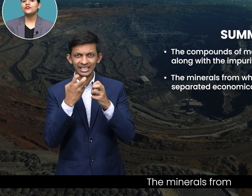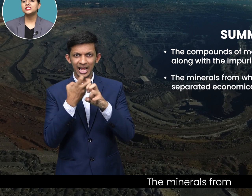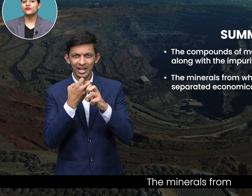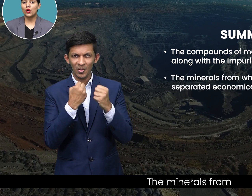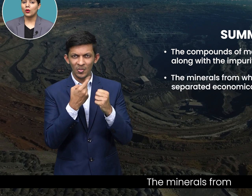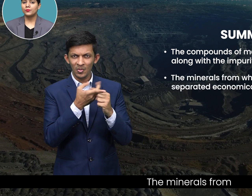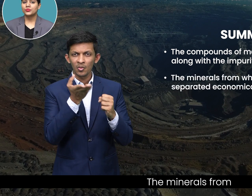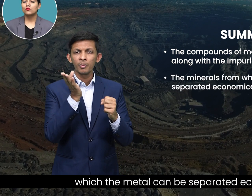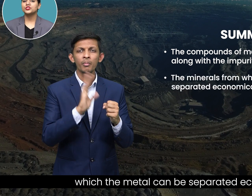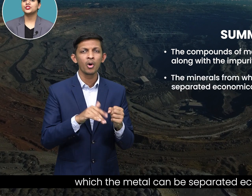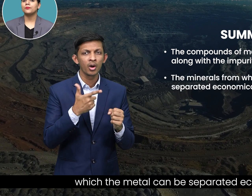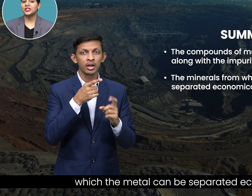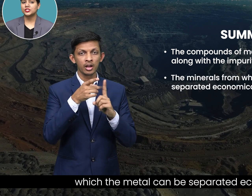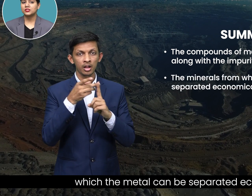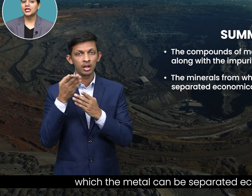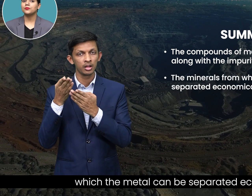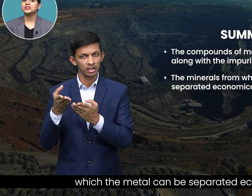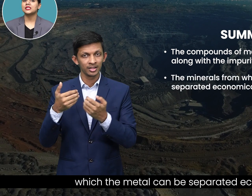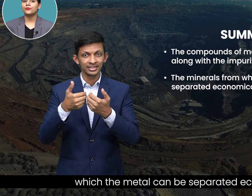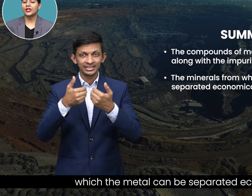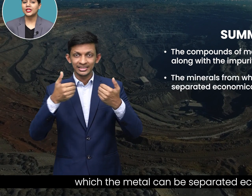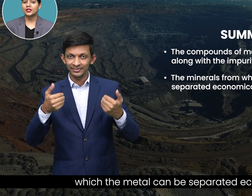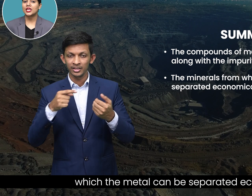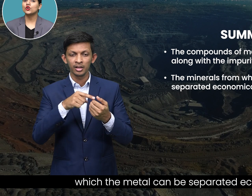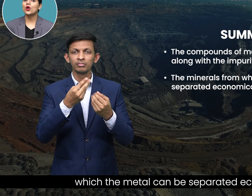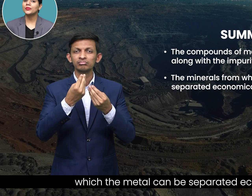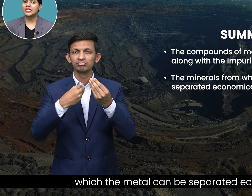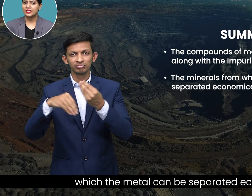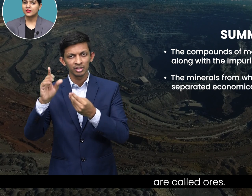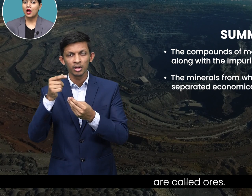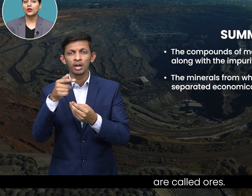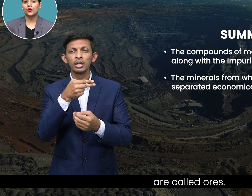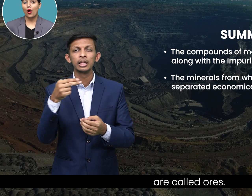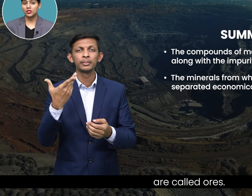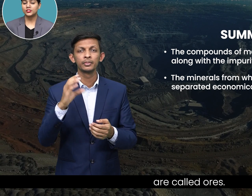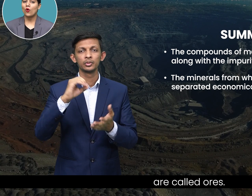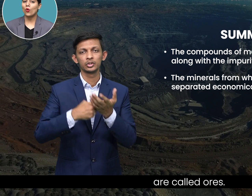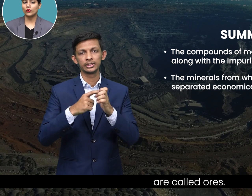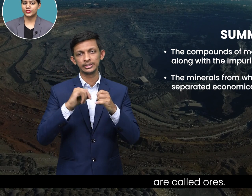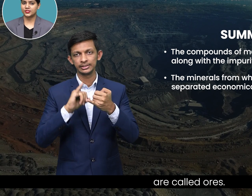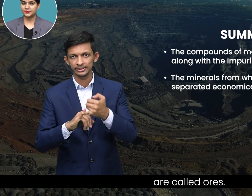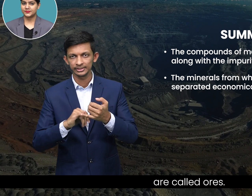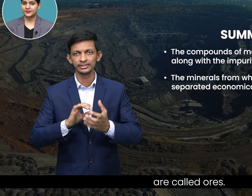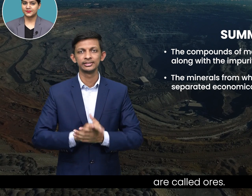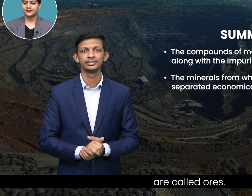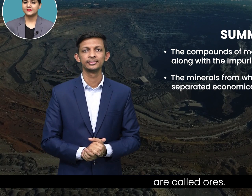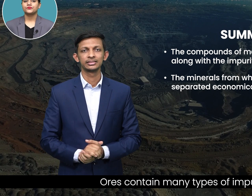The minerals from which the metal can be separated economically are called